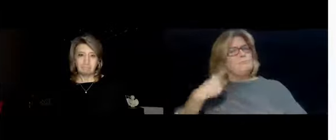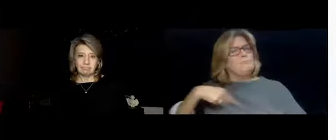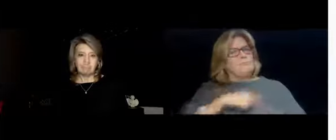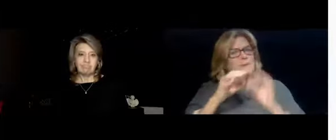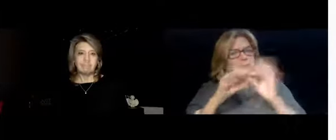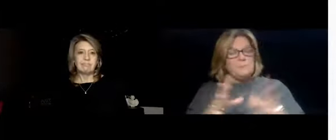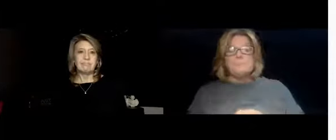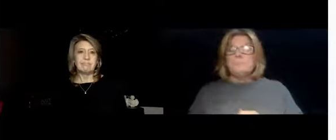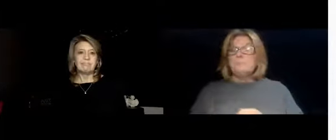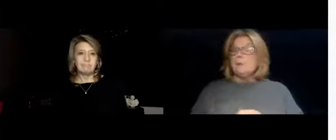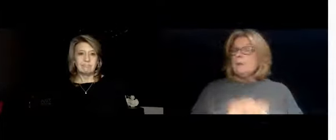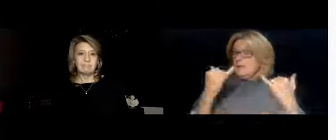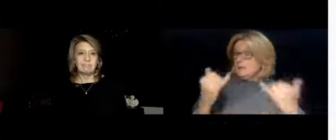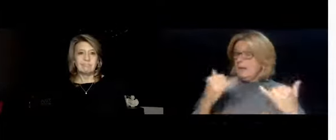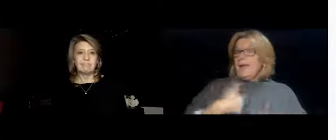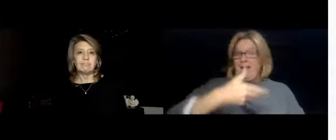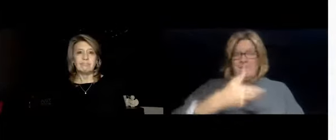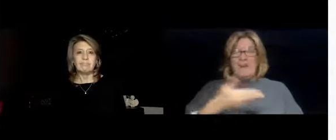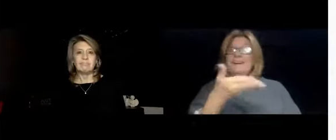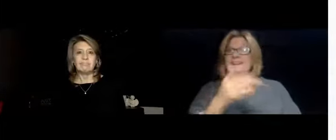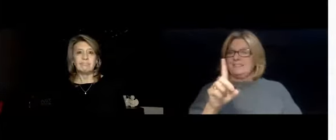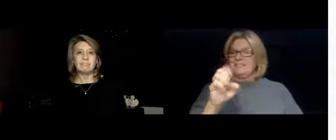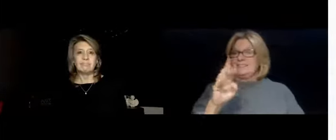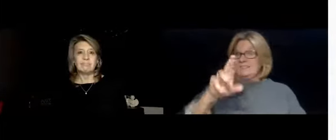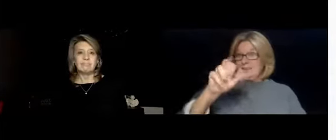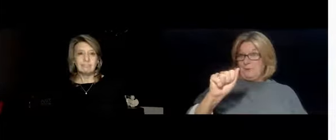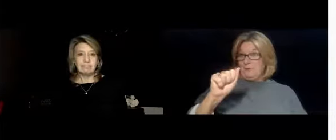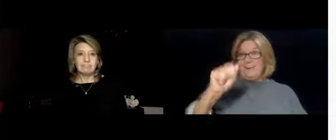that information is shared.